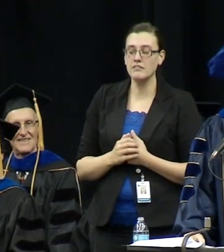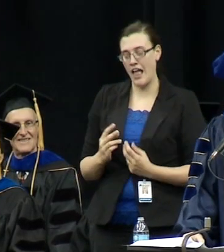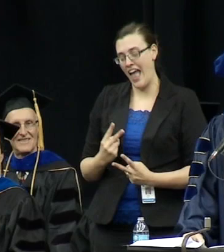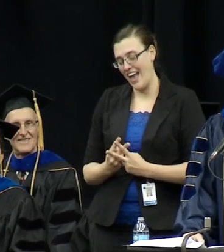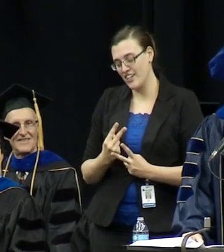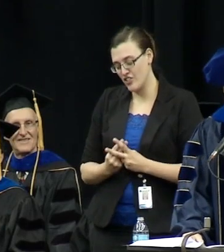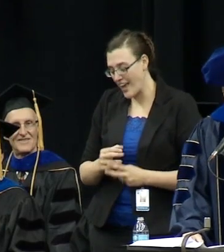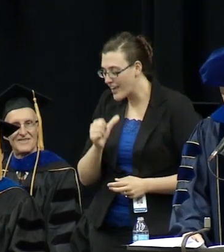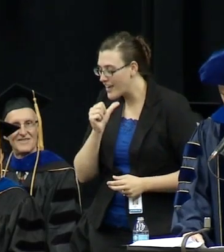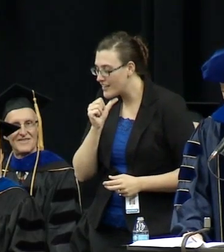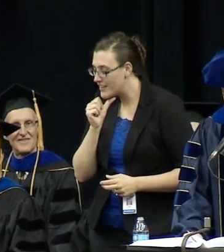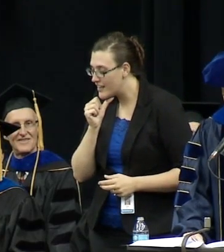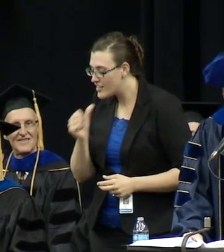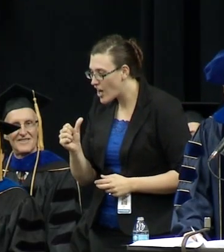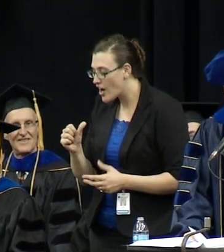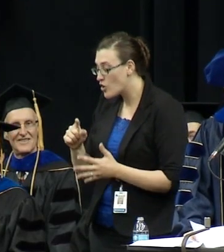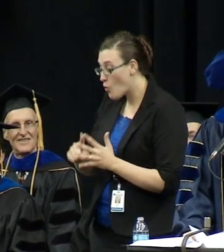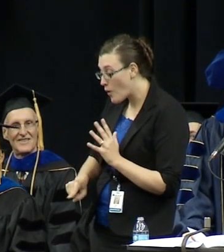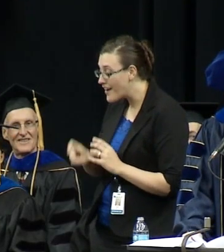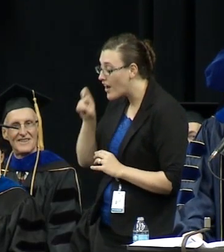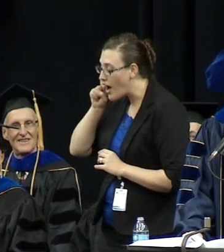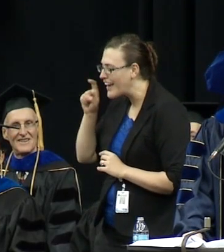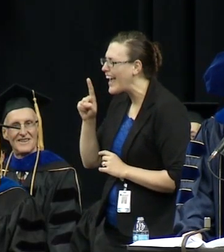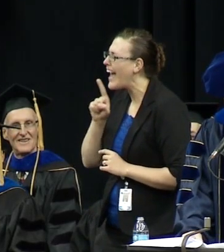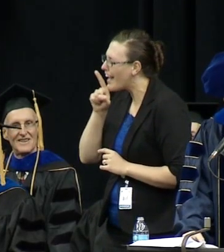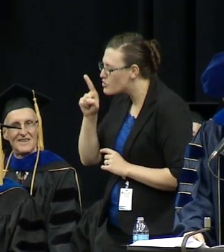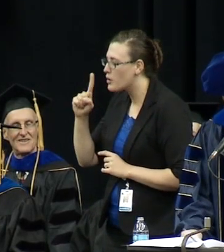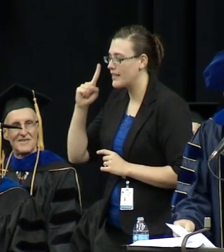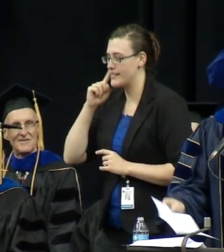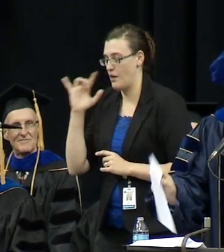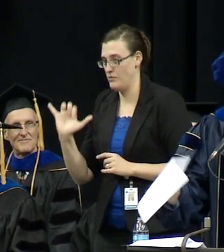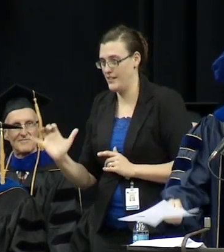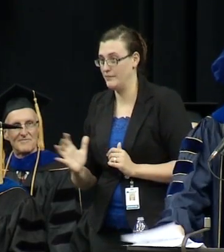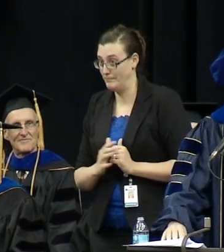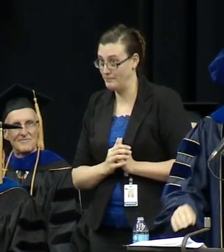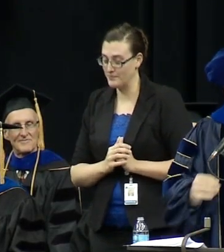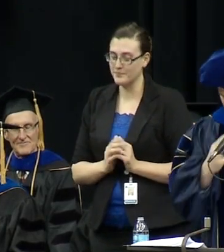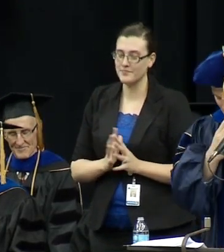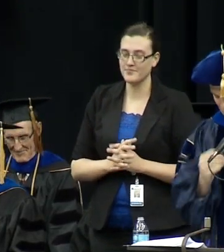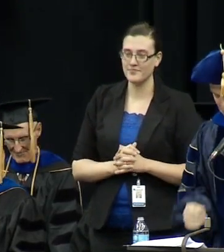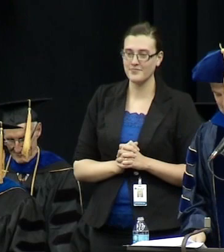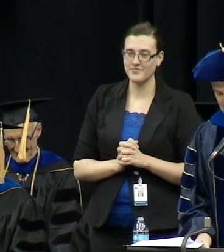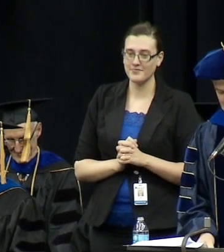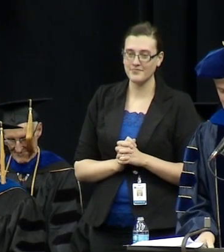Hashtag, not what a hawk actually sounds like.